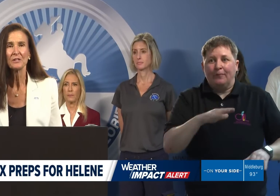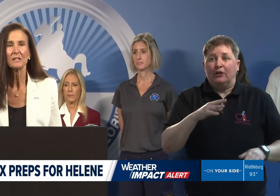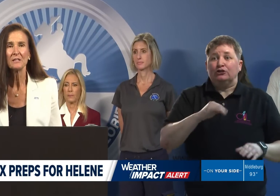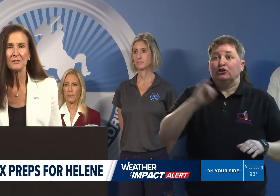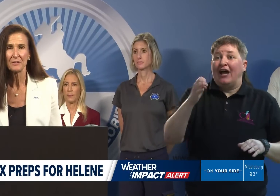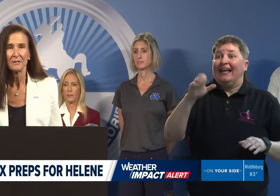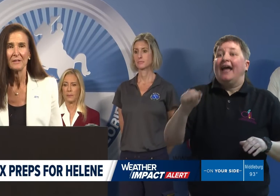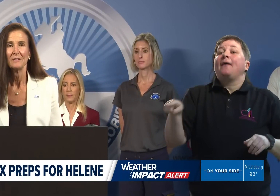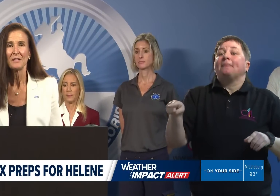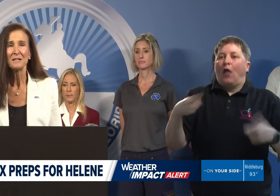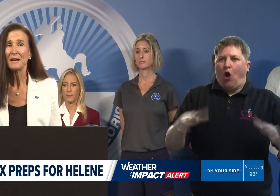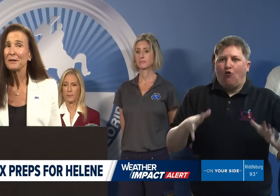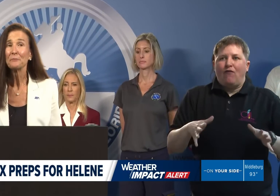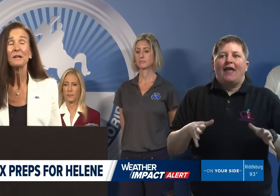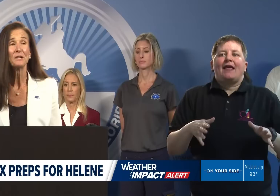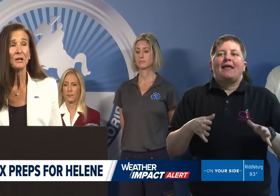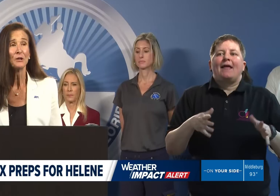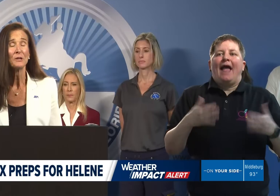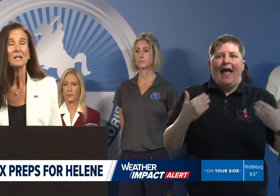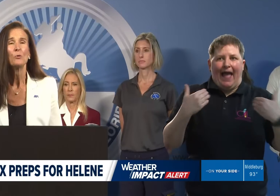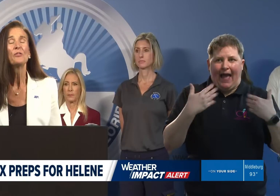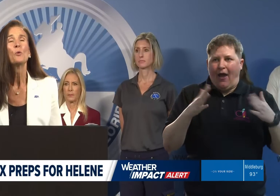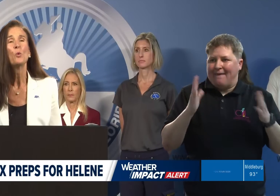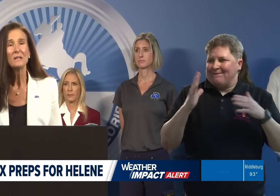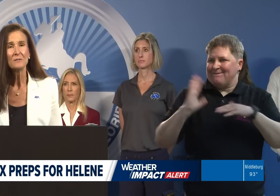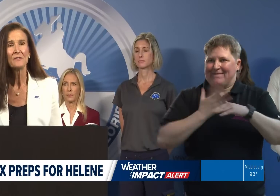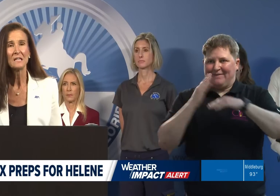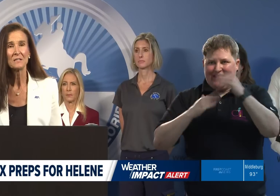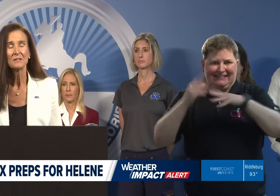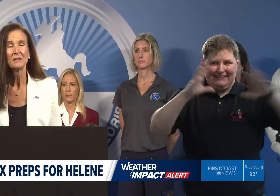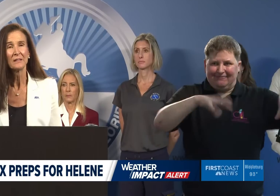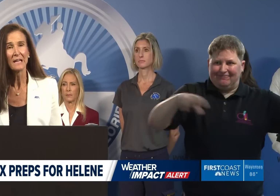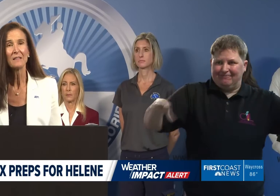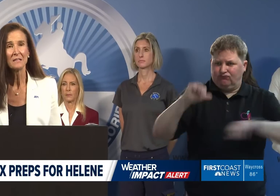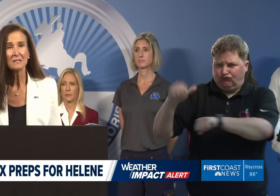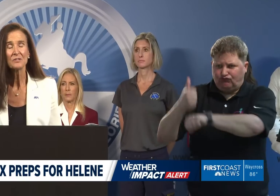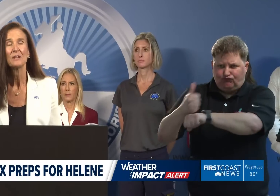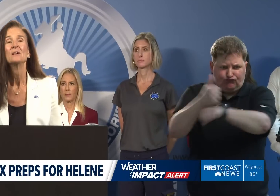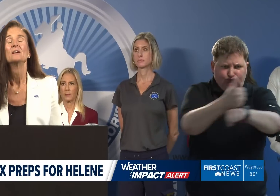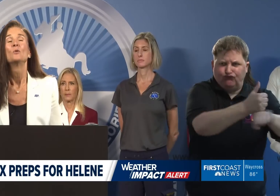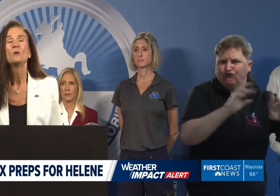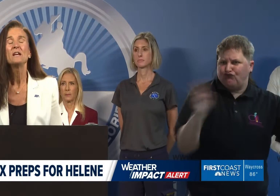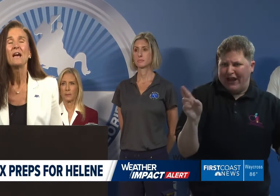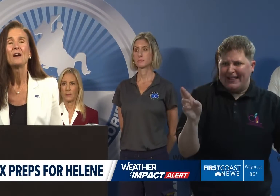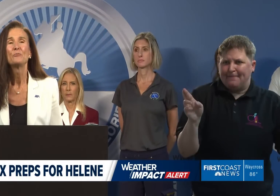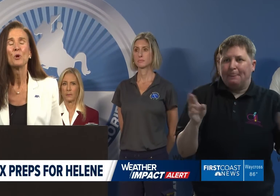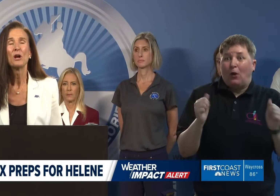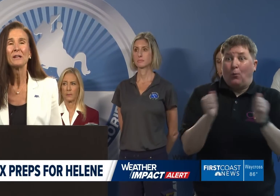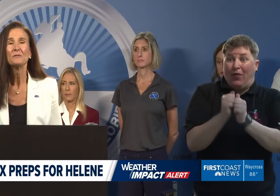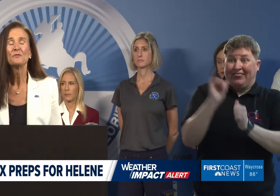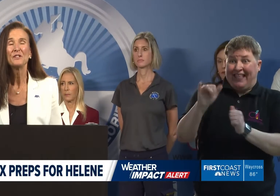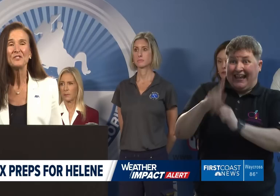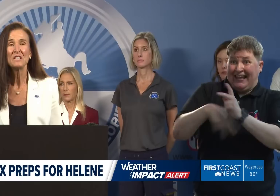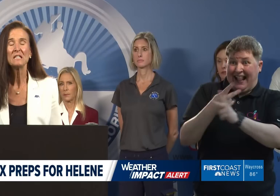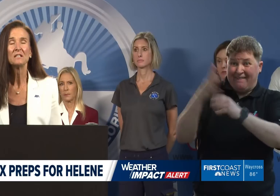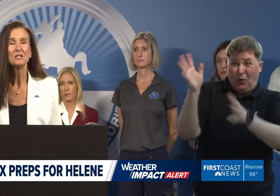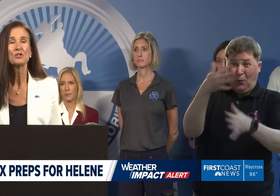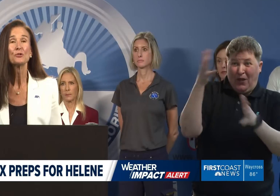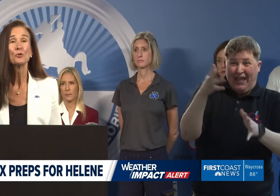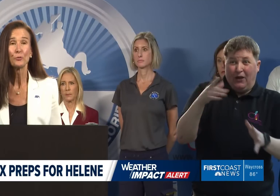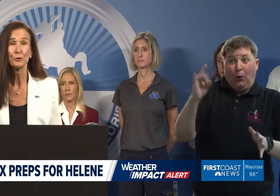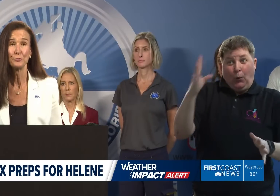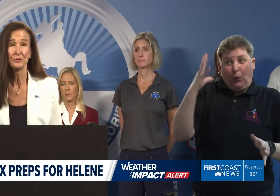our facilities tied down and ready to go. With a wind event like this, we have brought in